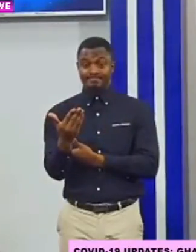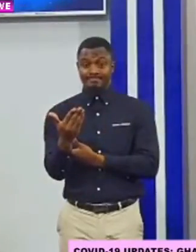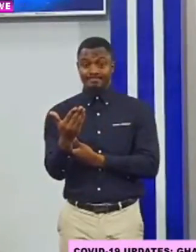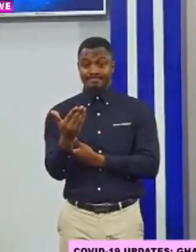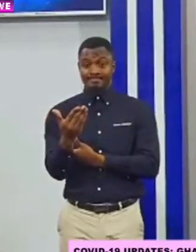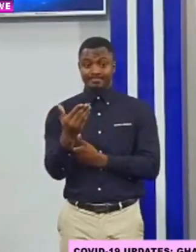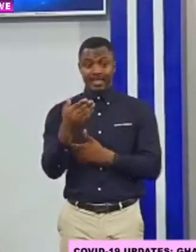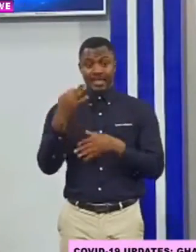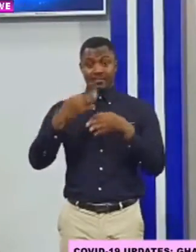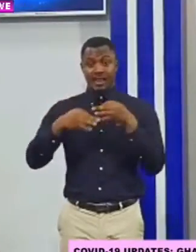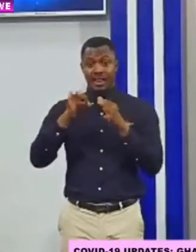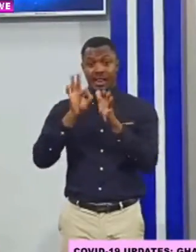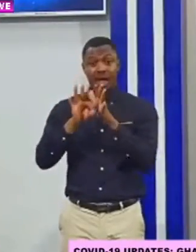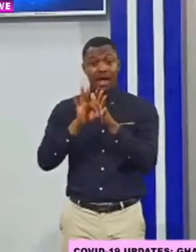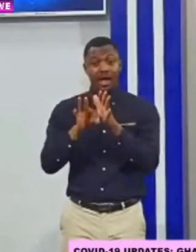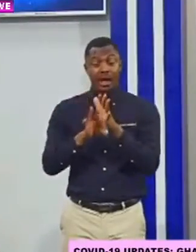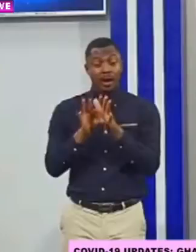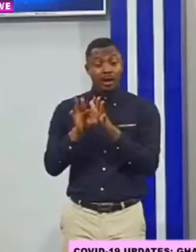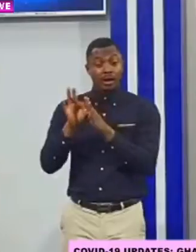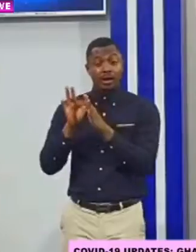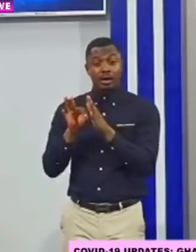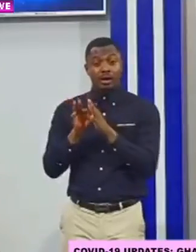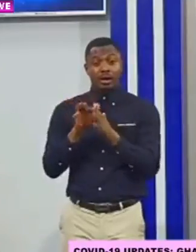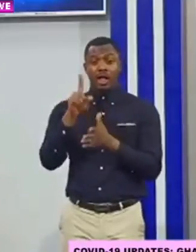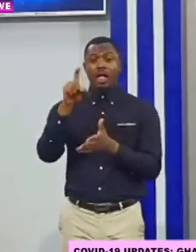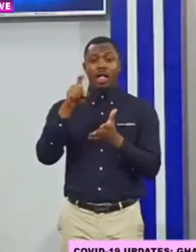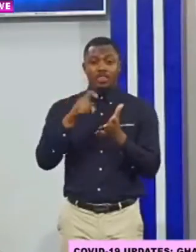the final count that we have is that we have